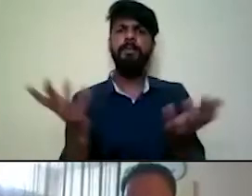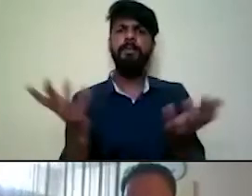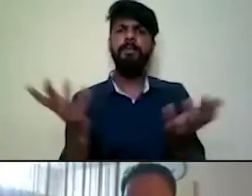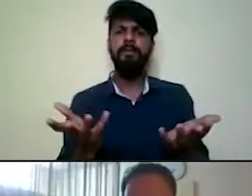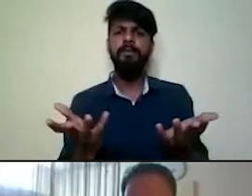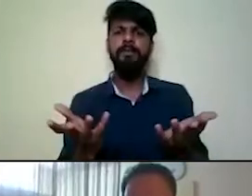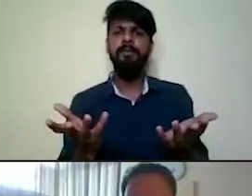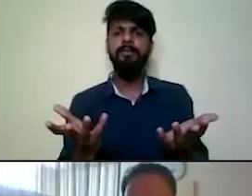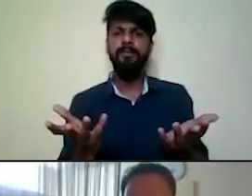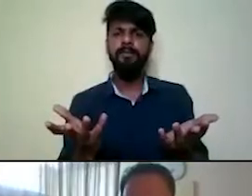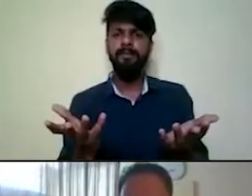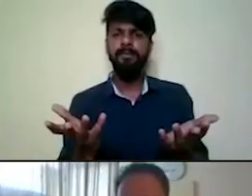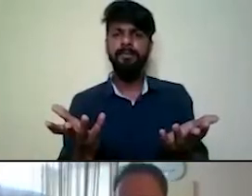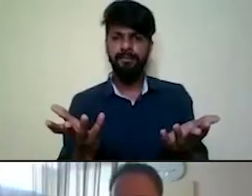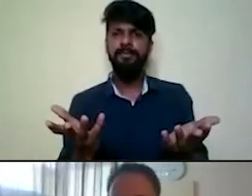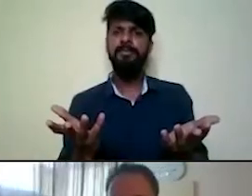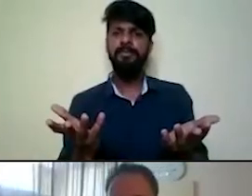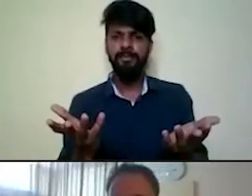What's your name?